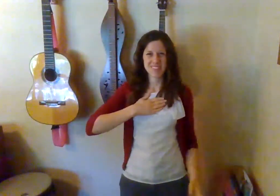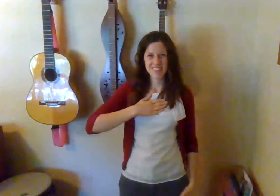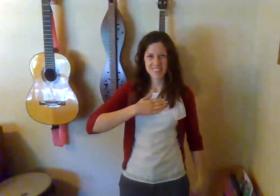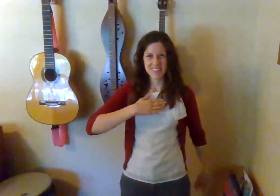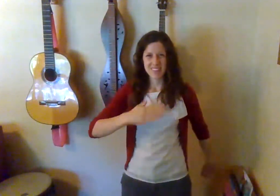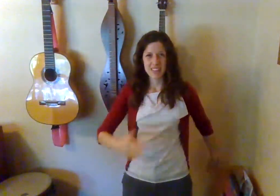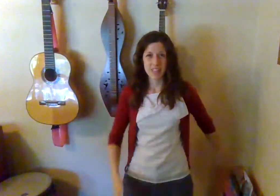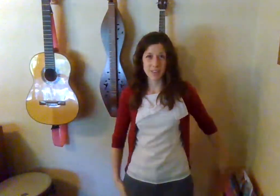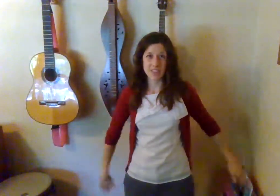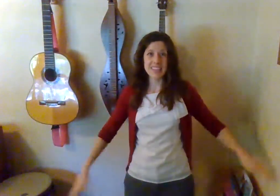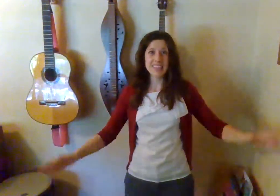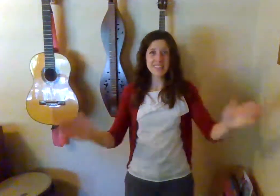Three.